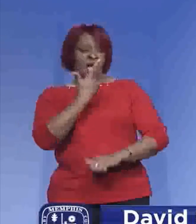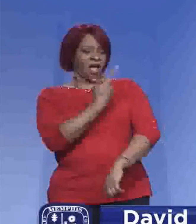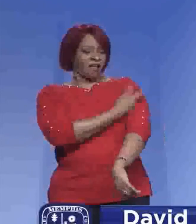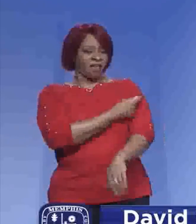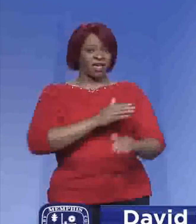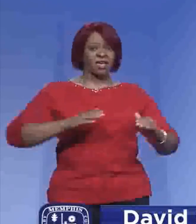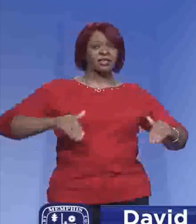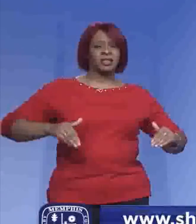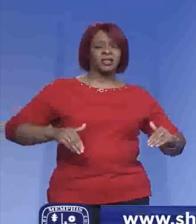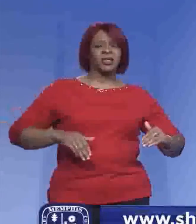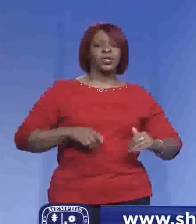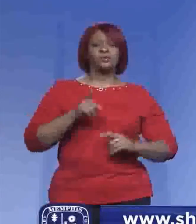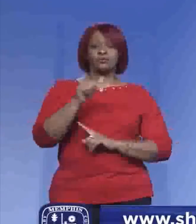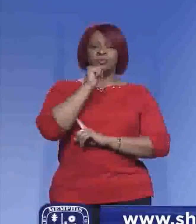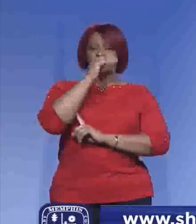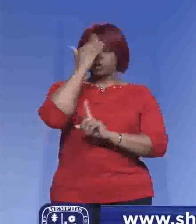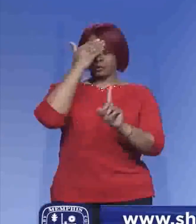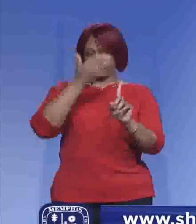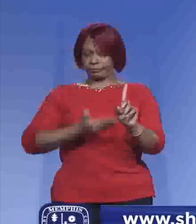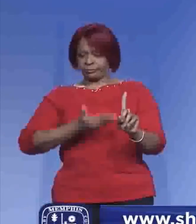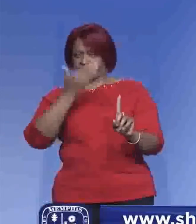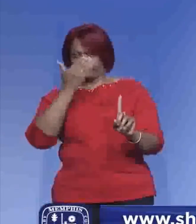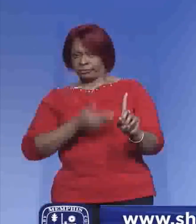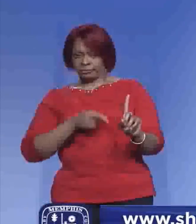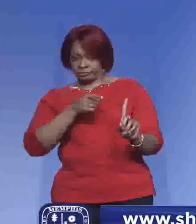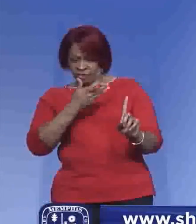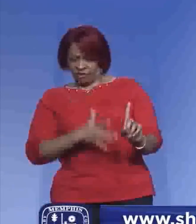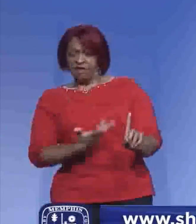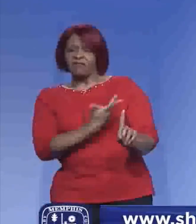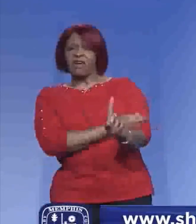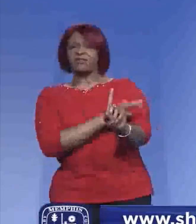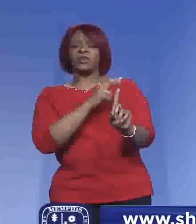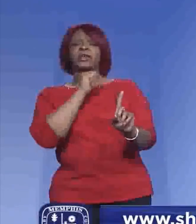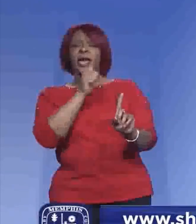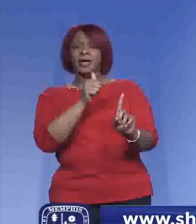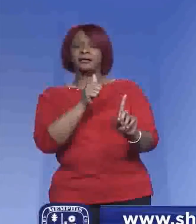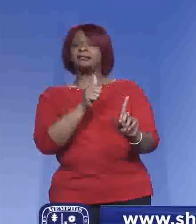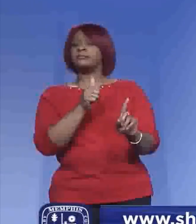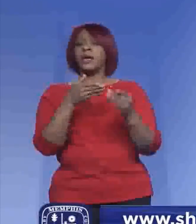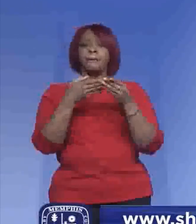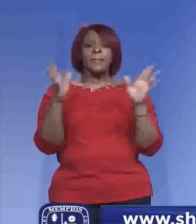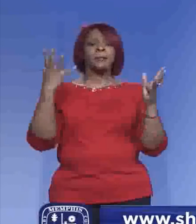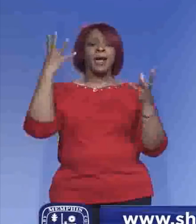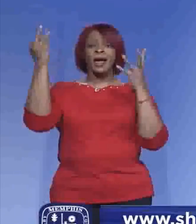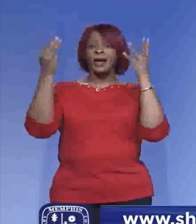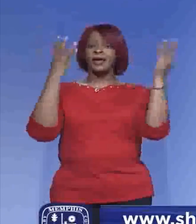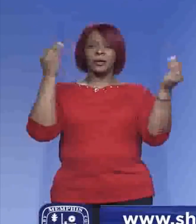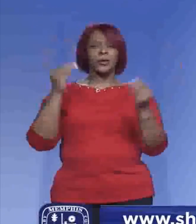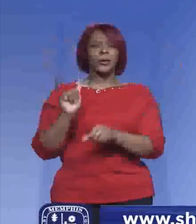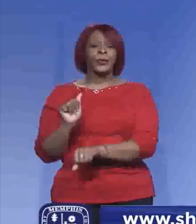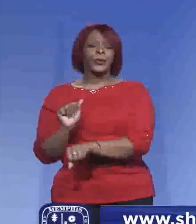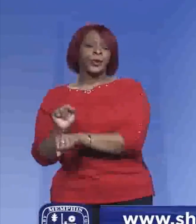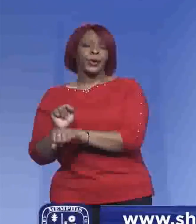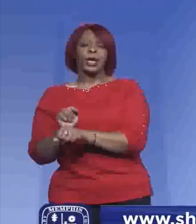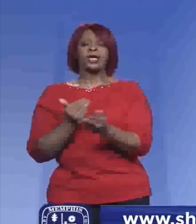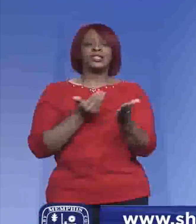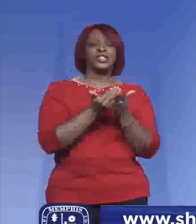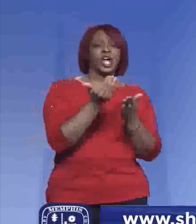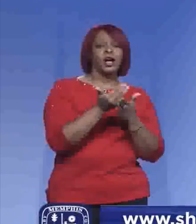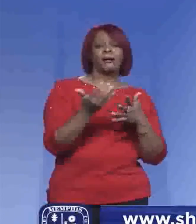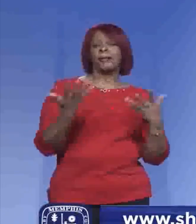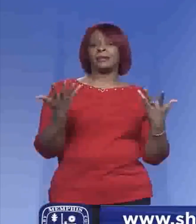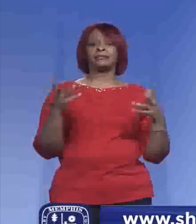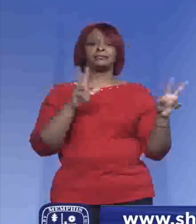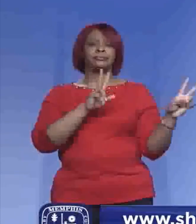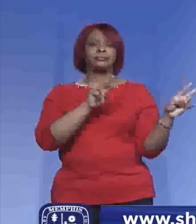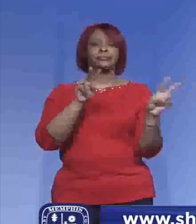vaccinated, or you don't know whether people around you are vaccinated. Anytime you're in public settings, at work, shopping, or out